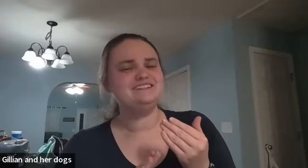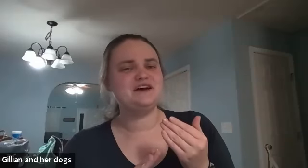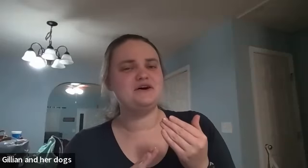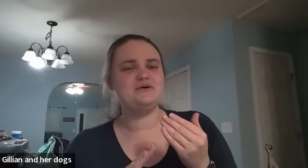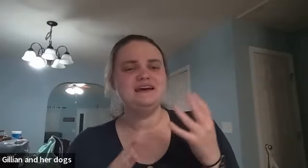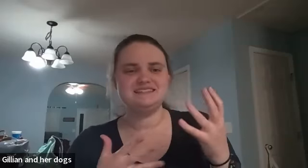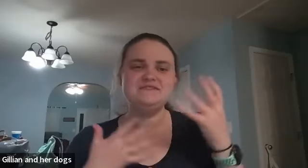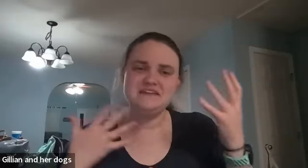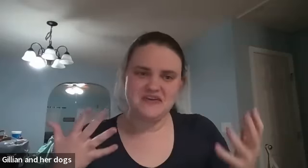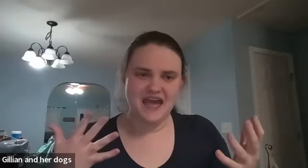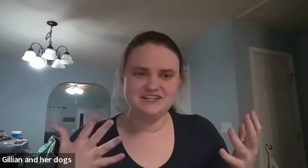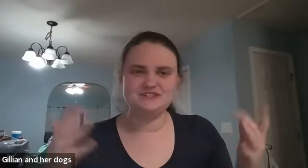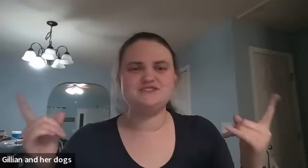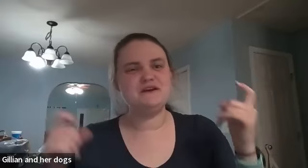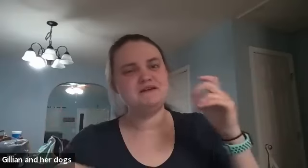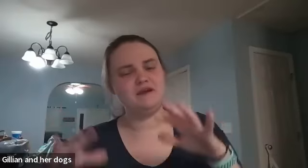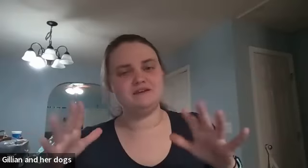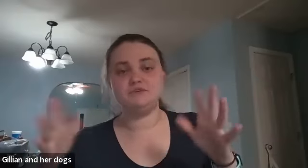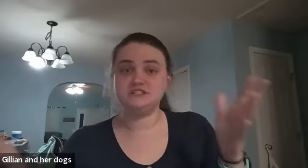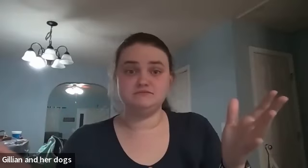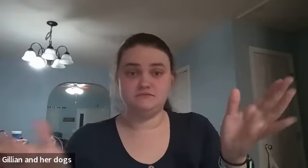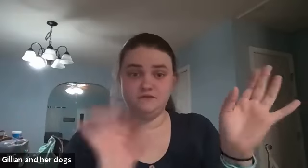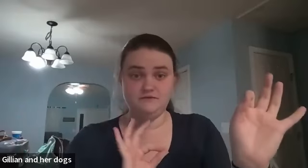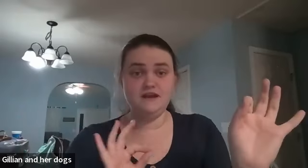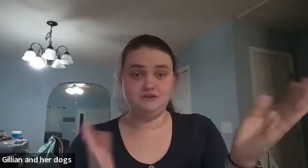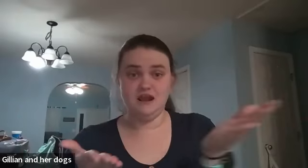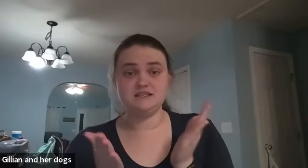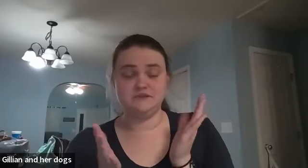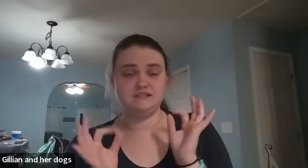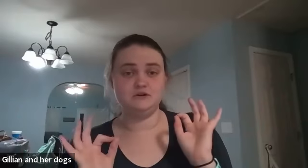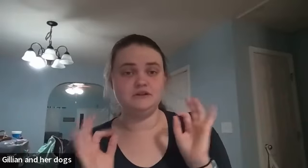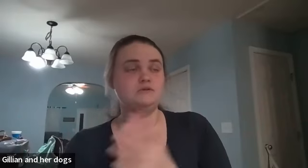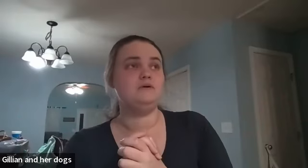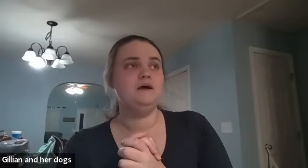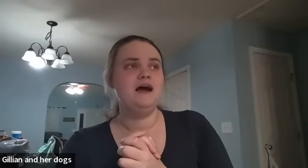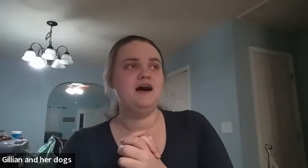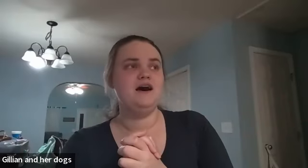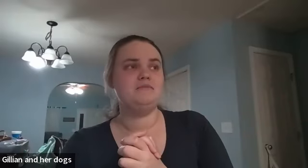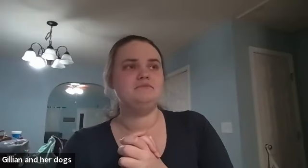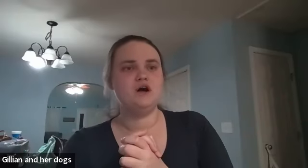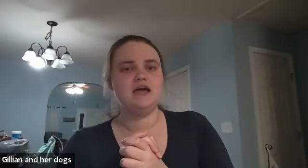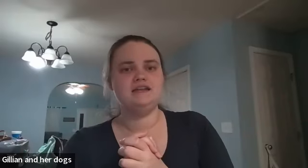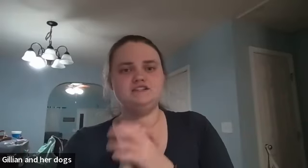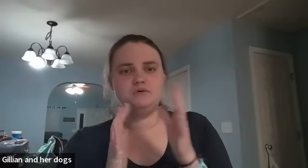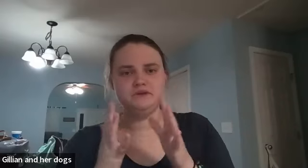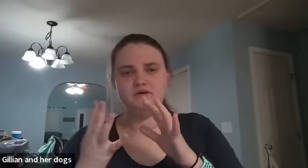So stuff like that, you know, it's just very random, which you're fine. You can ask me. That's totally cool. But don't be always